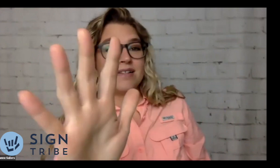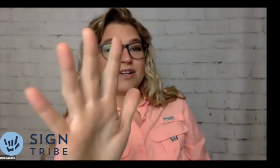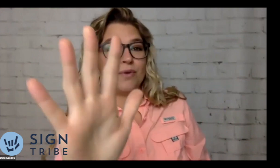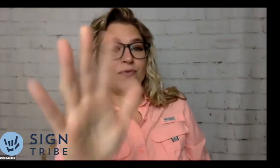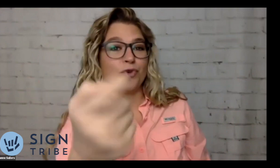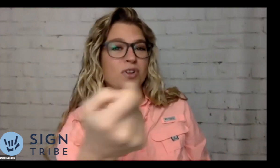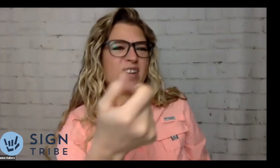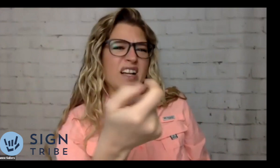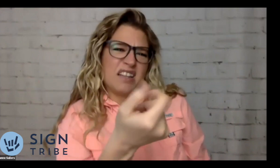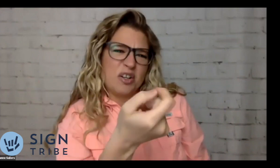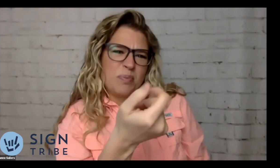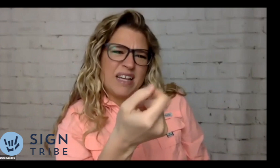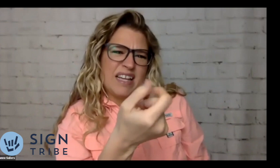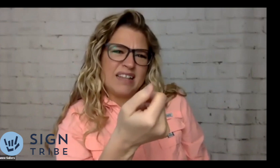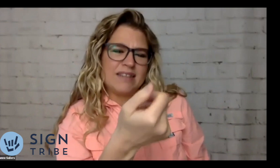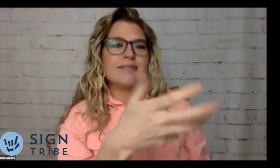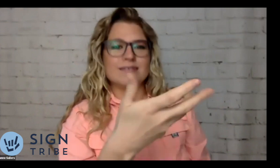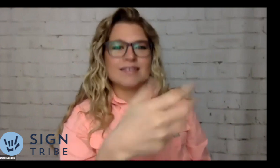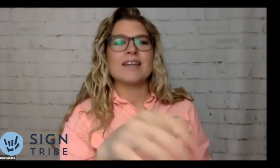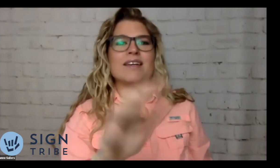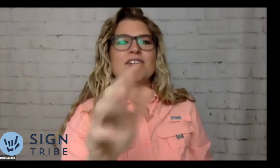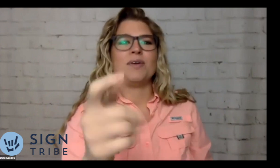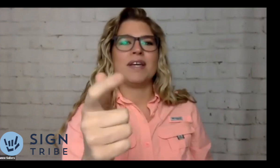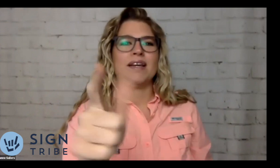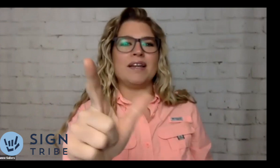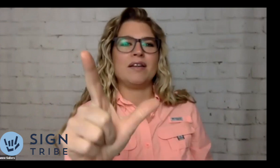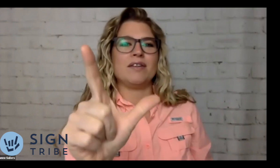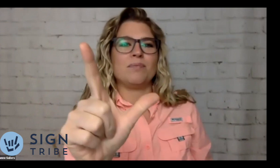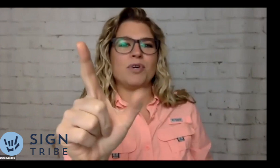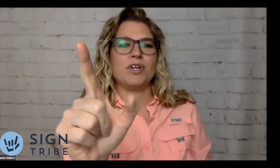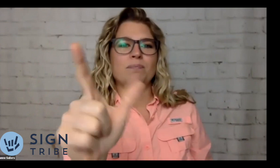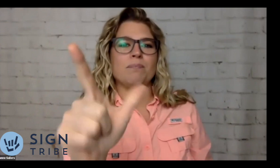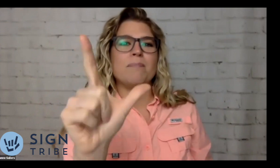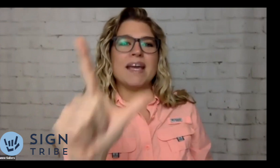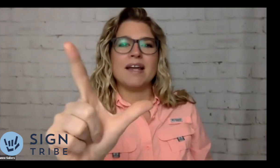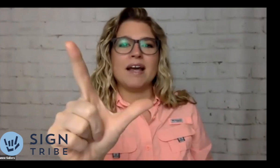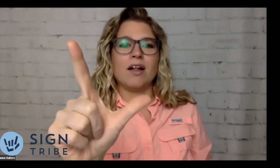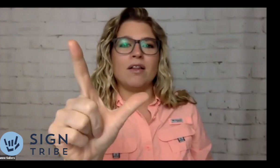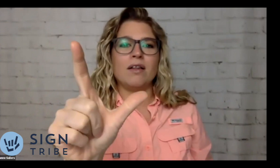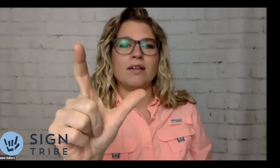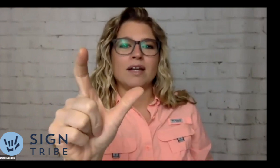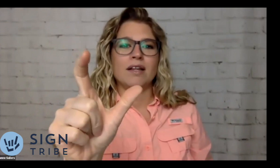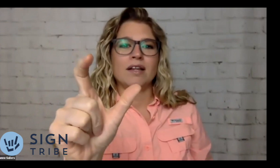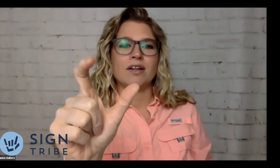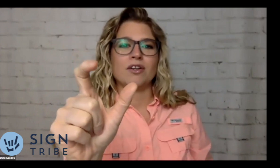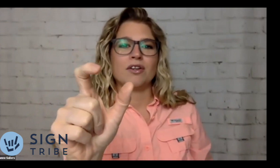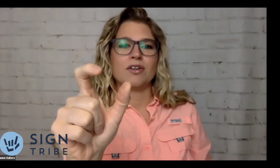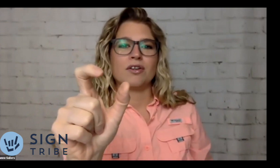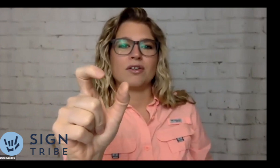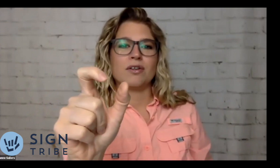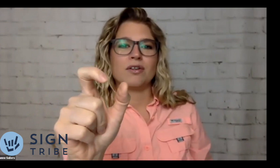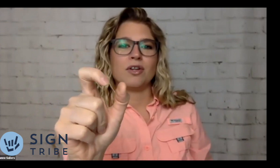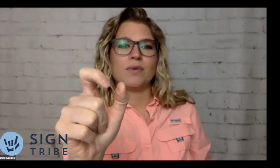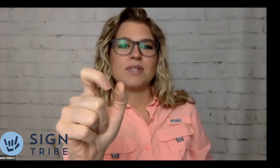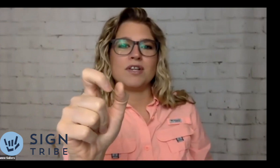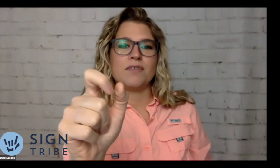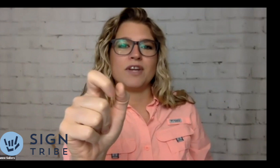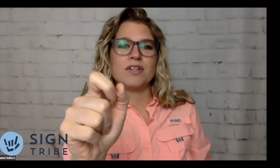So for like a little bit, you can make an L and then close in your fingers